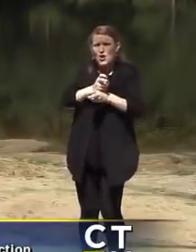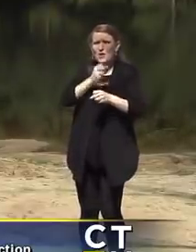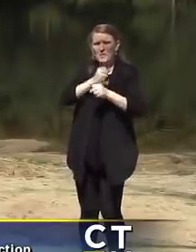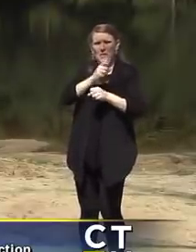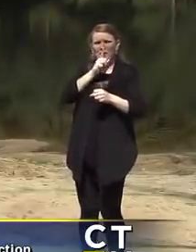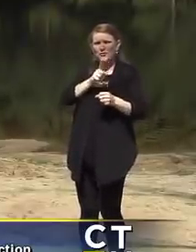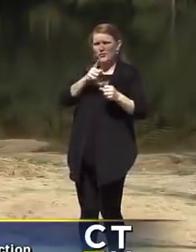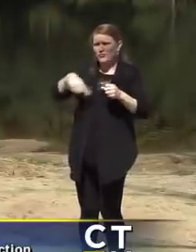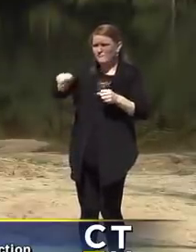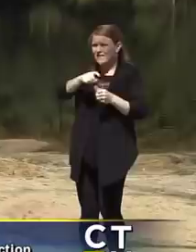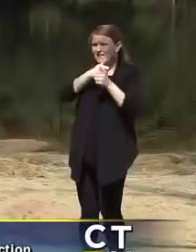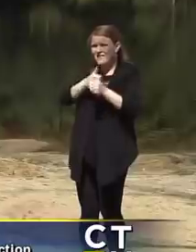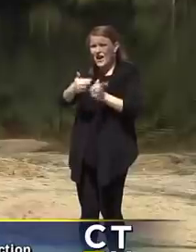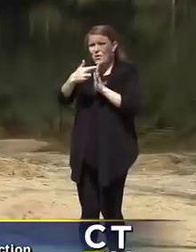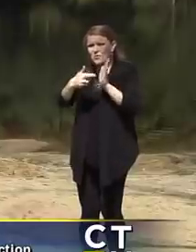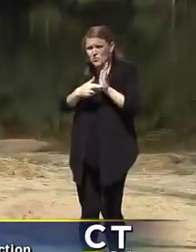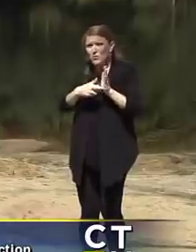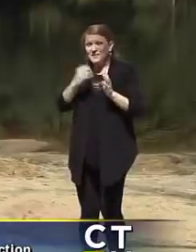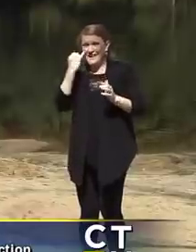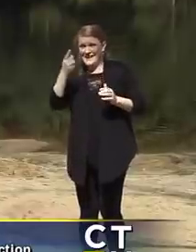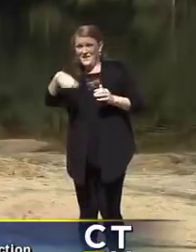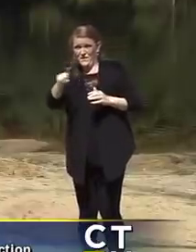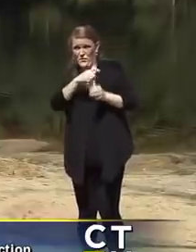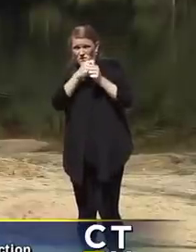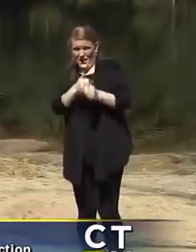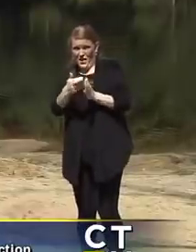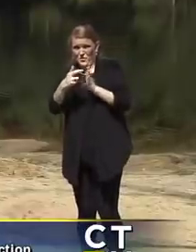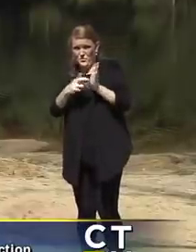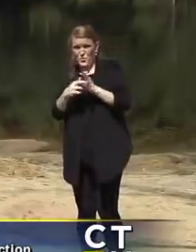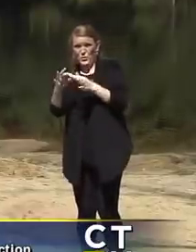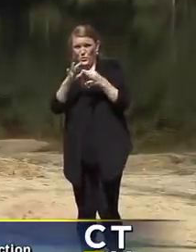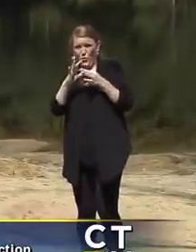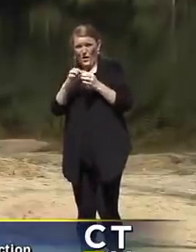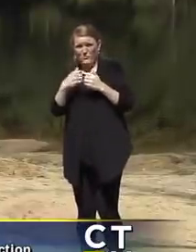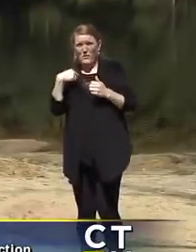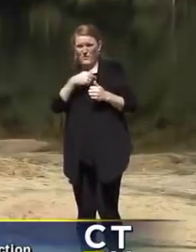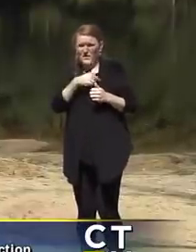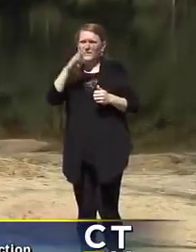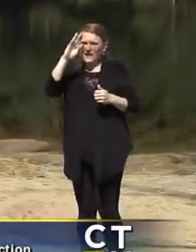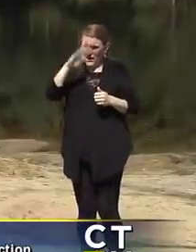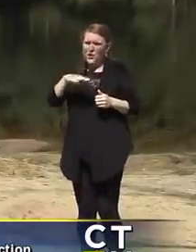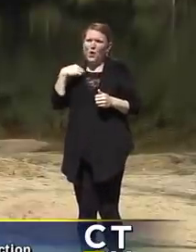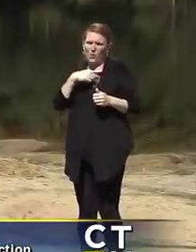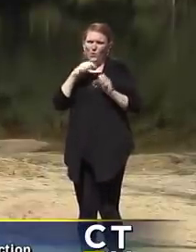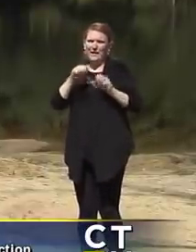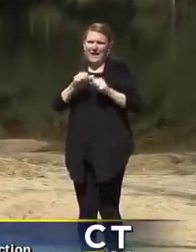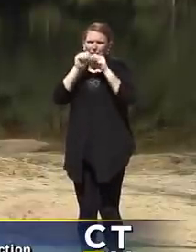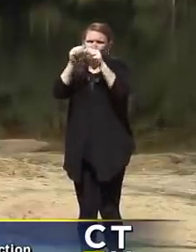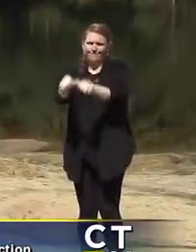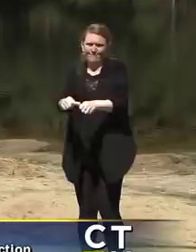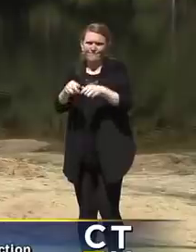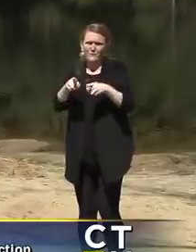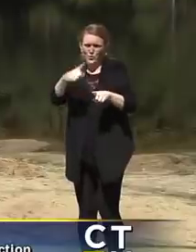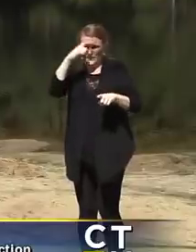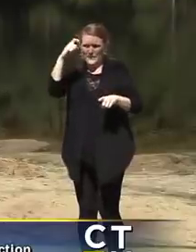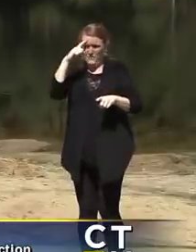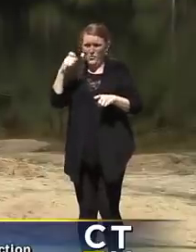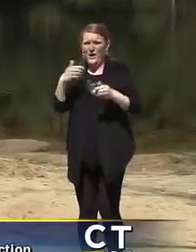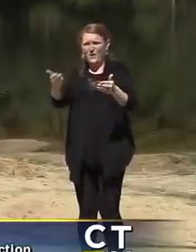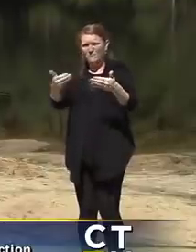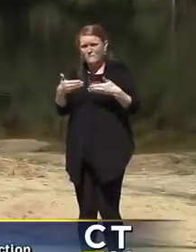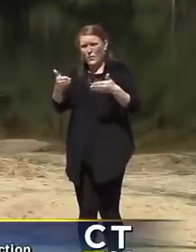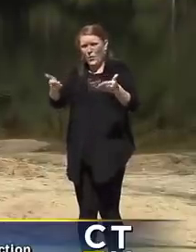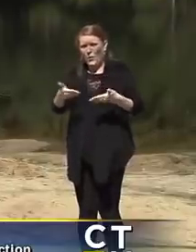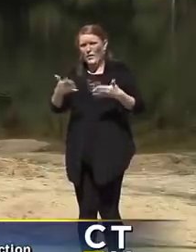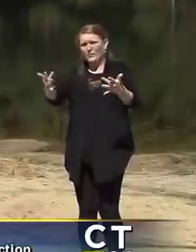the cooperation of the public, we can have a really successful and safe summer season, and we're looking forward to welcoming everyone to our park. So thank you